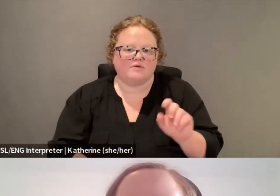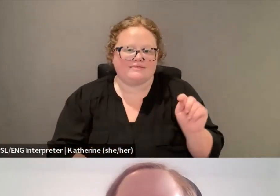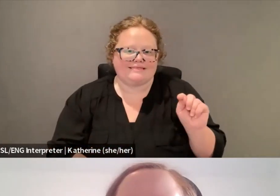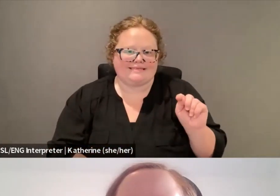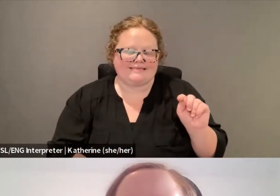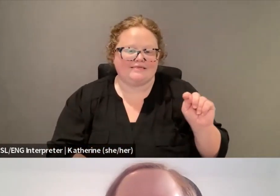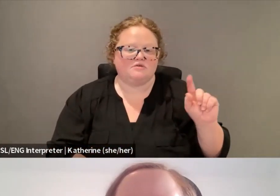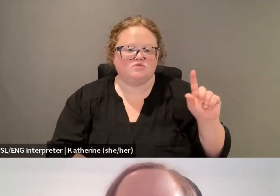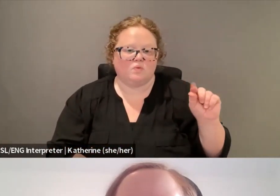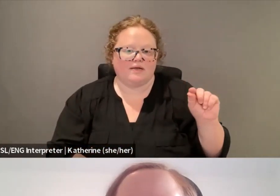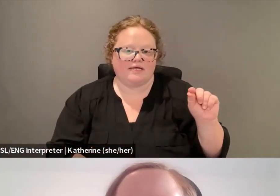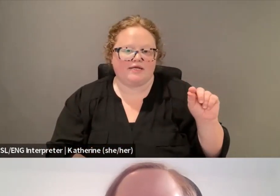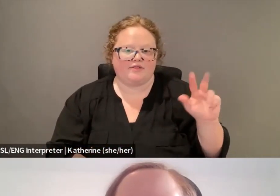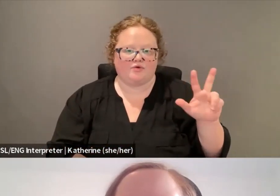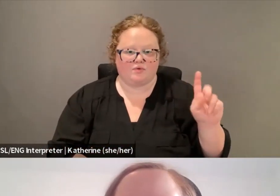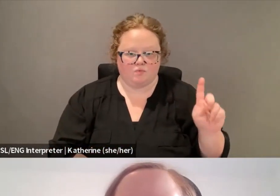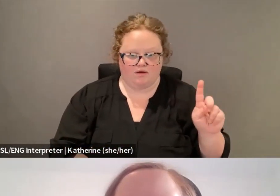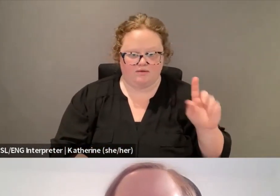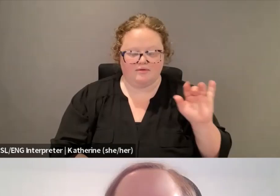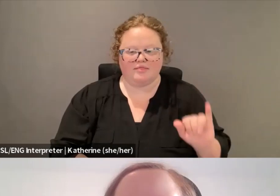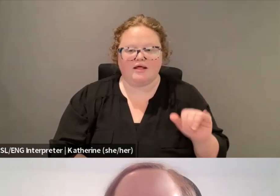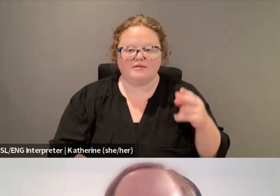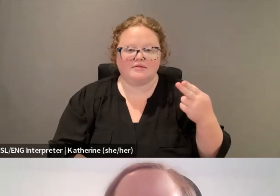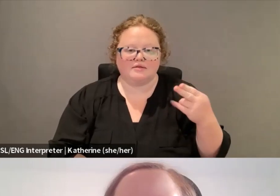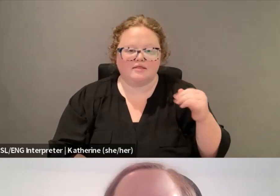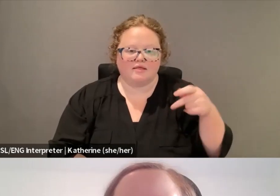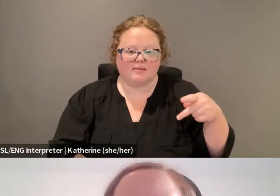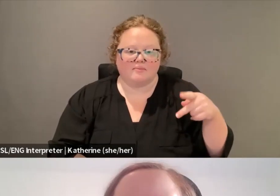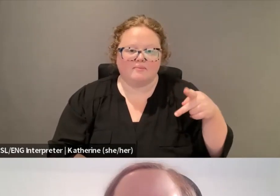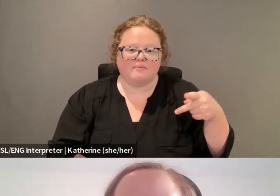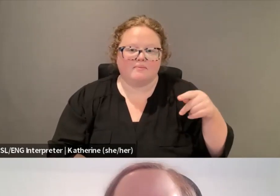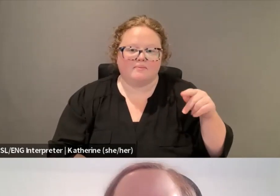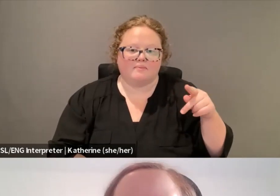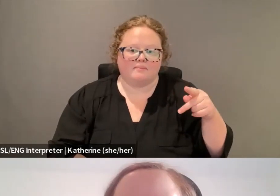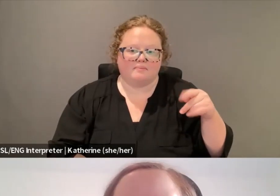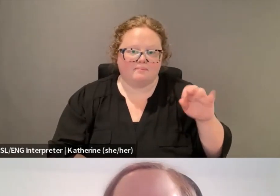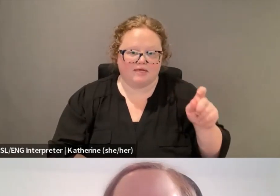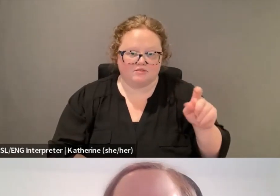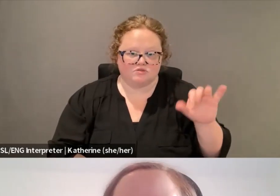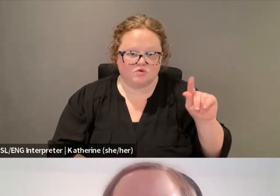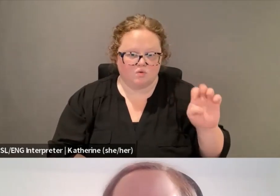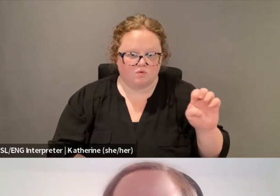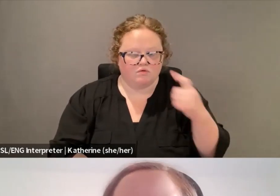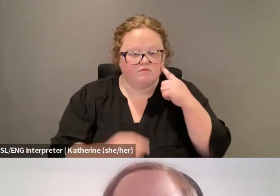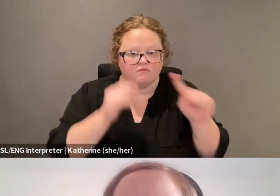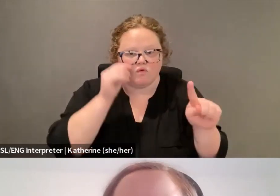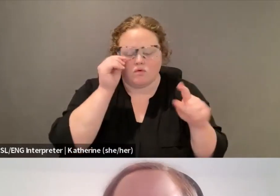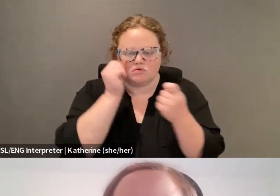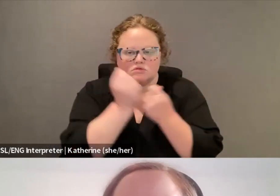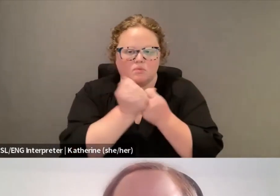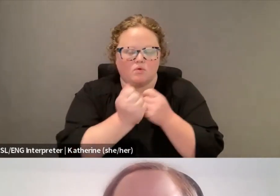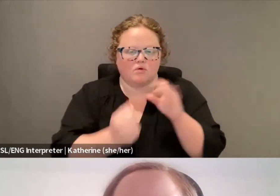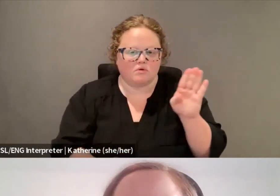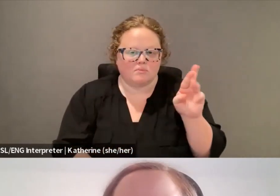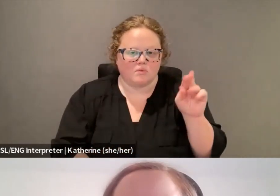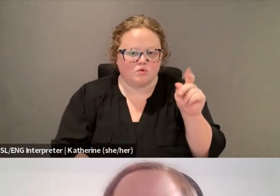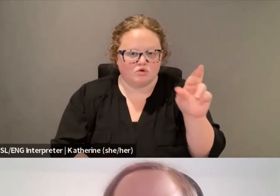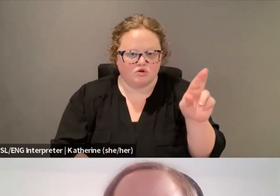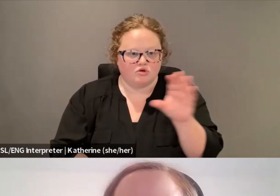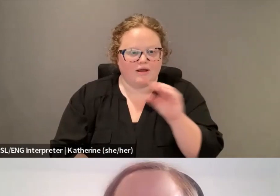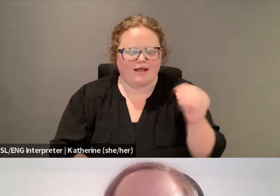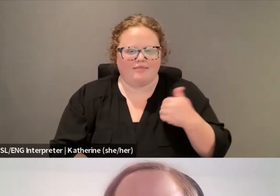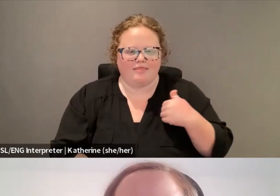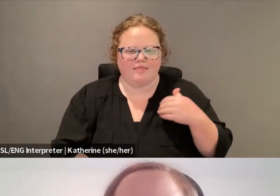T2041. That's the HCBS code for support broker. There's also kind of I believe a per diem code